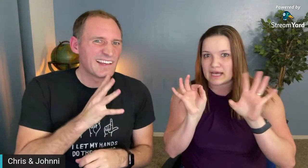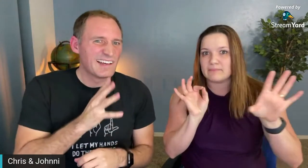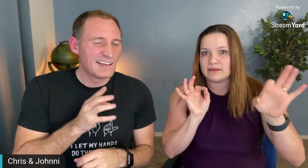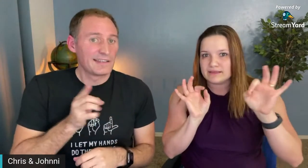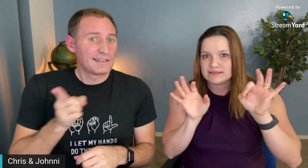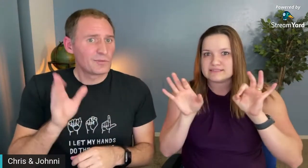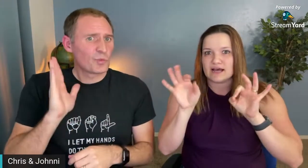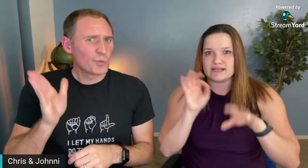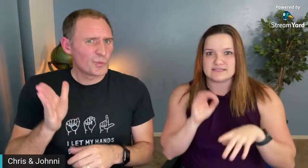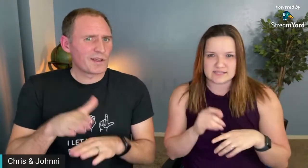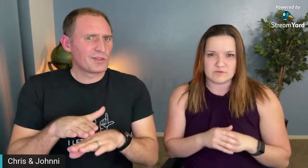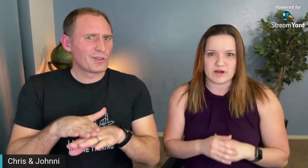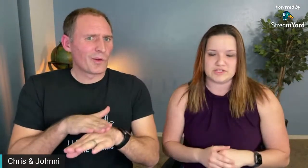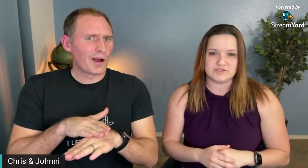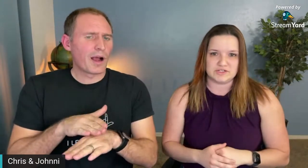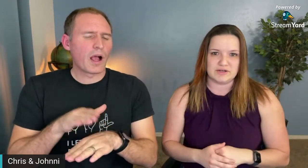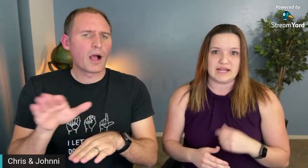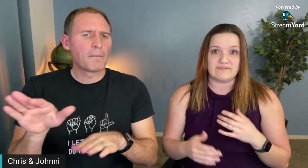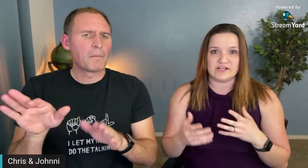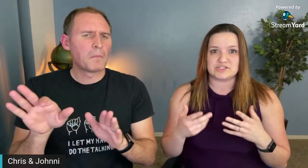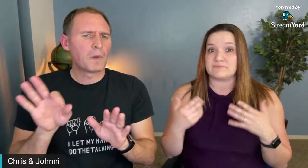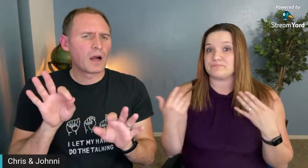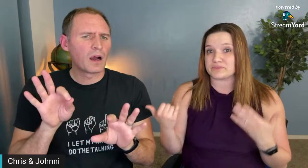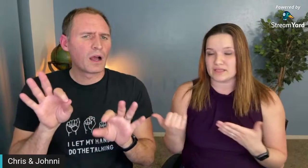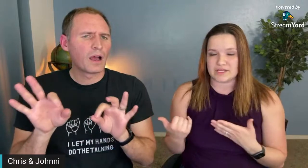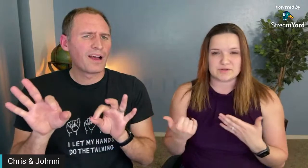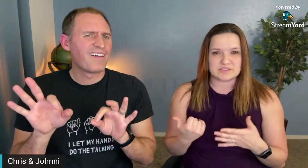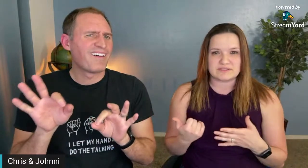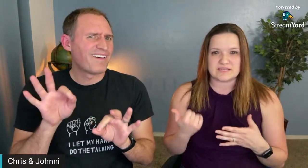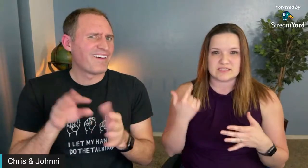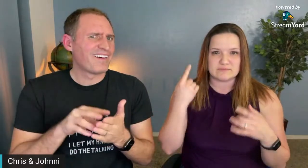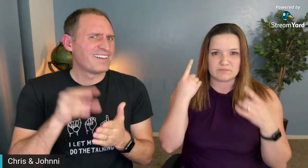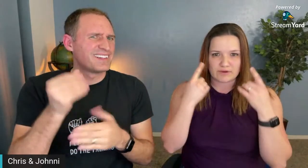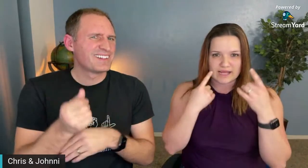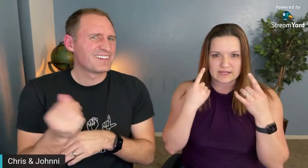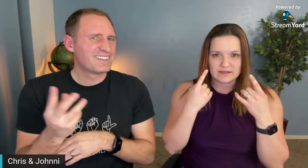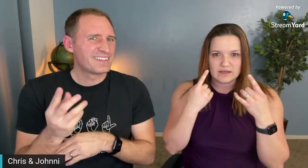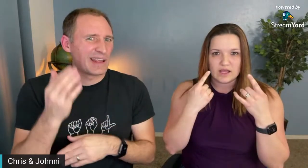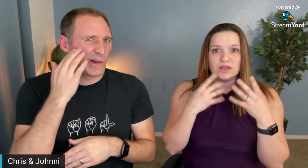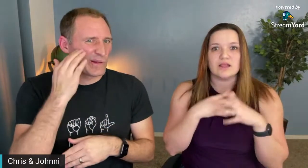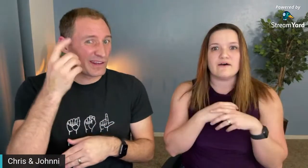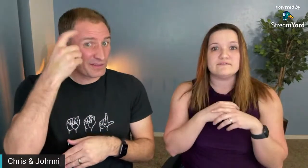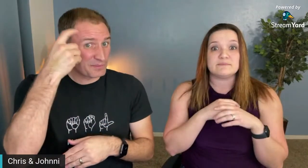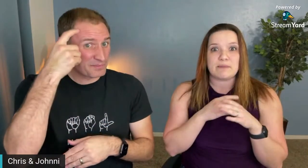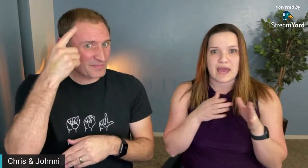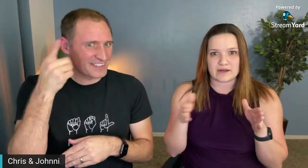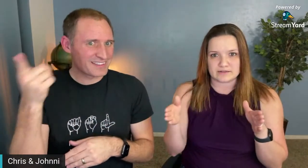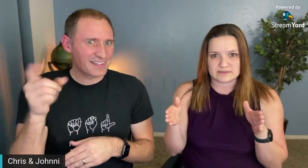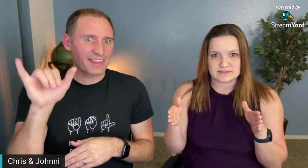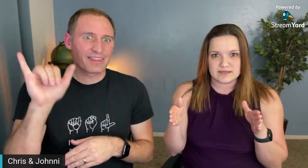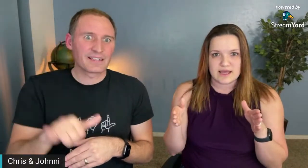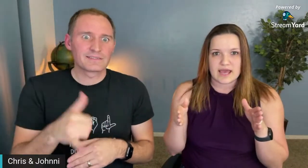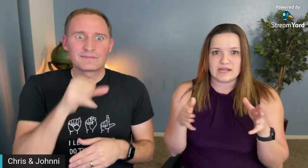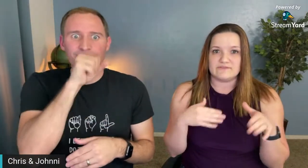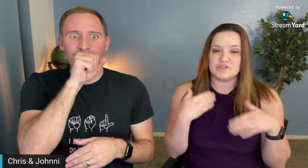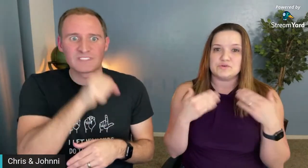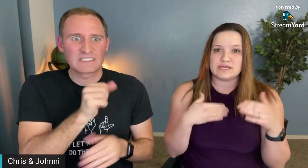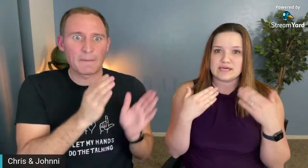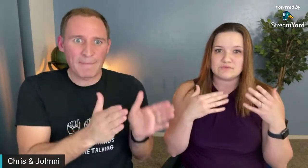up signs. He's going to watch you do it. And eventually, like Chris always says, the brain loves patterns. And if you keep